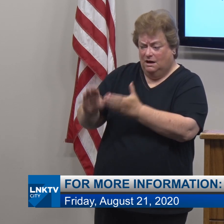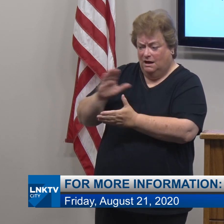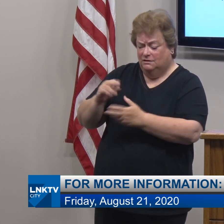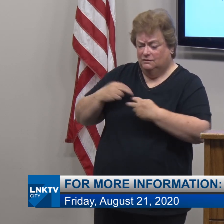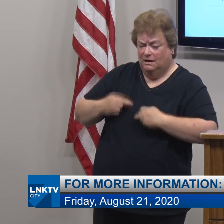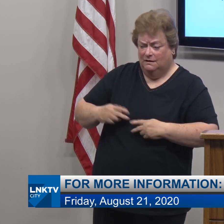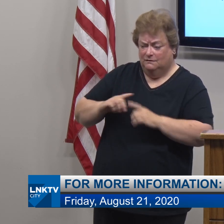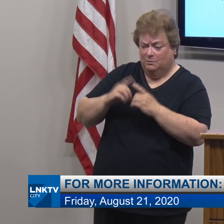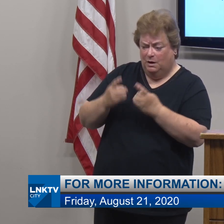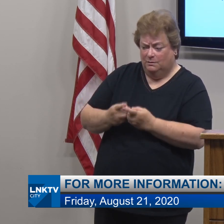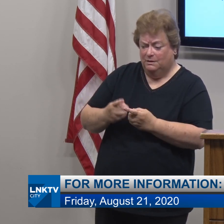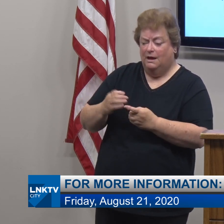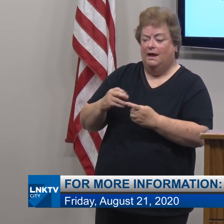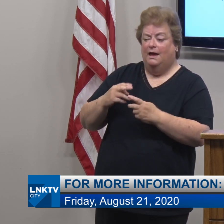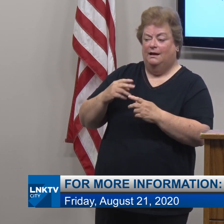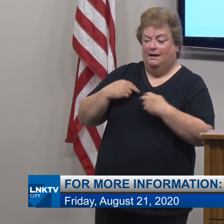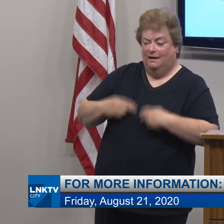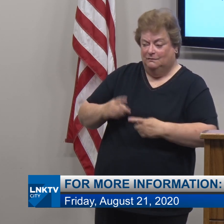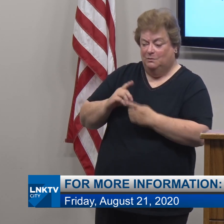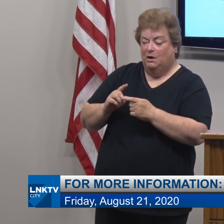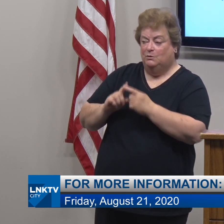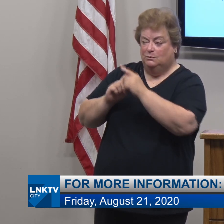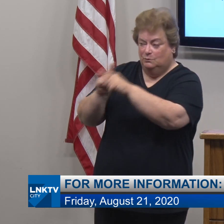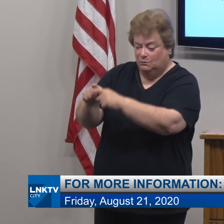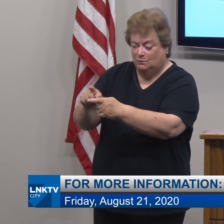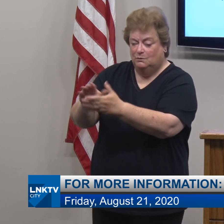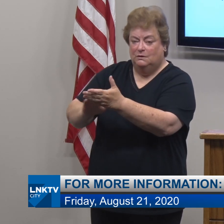department and the colleges.